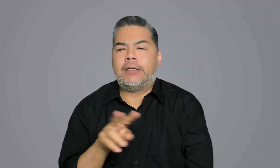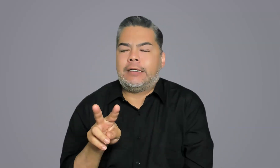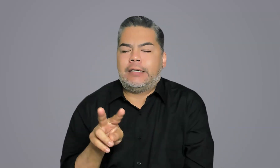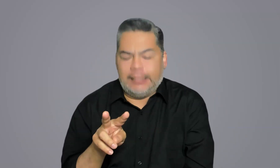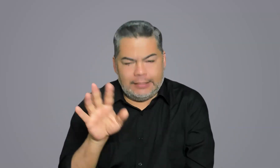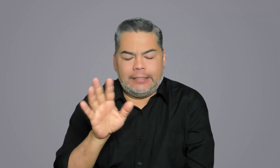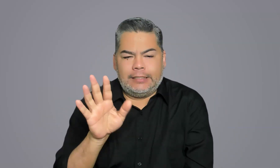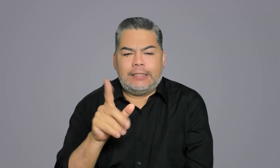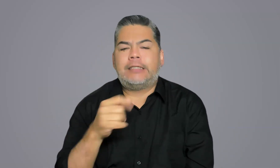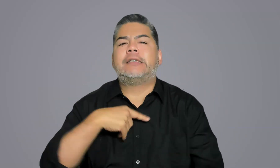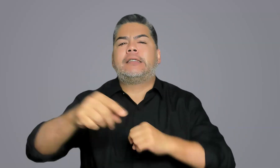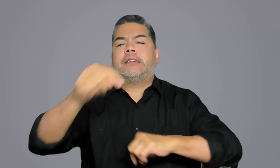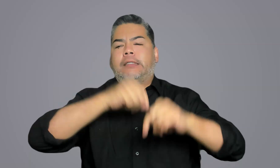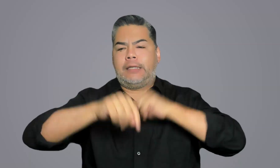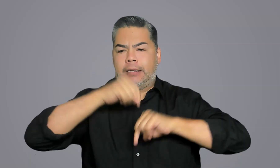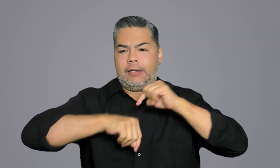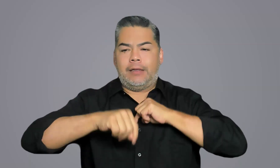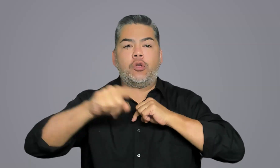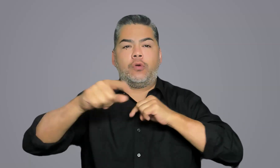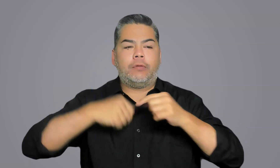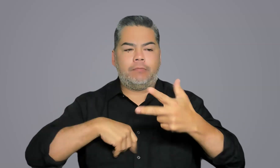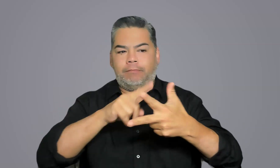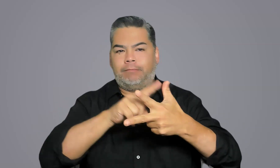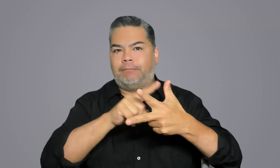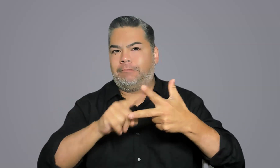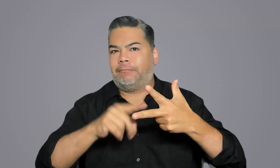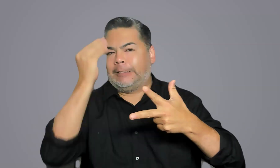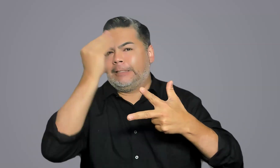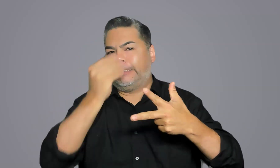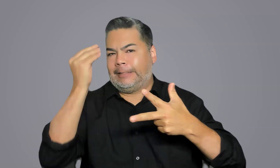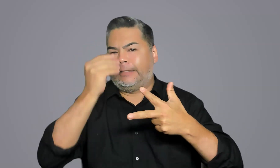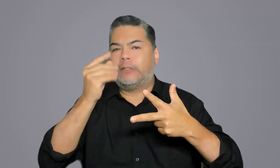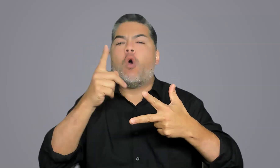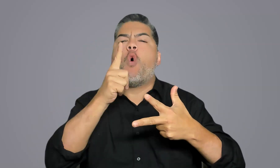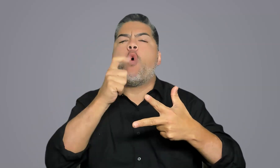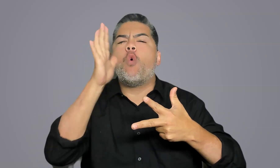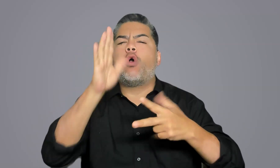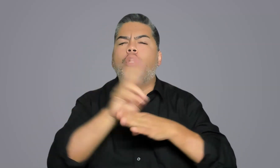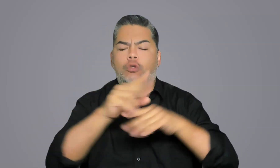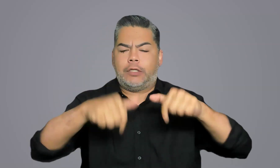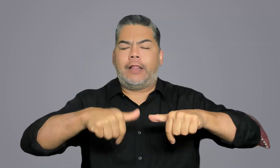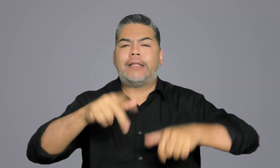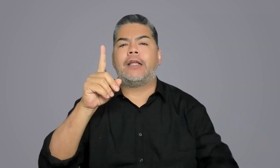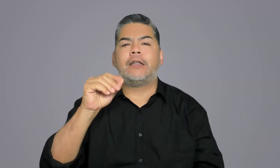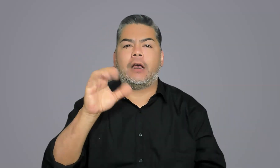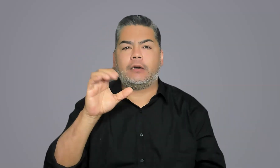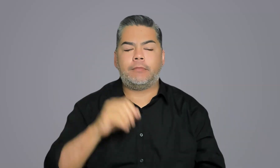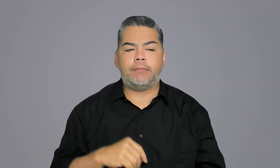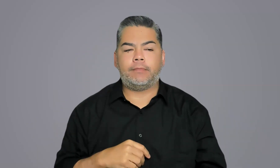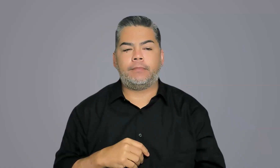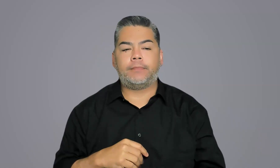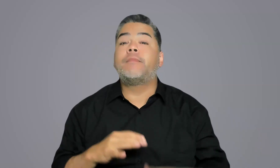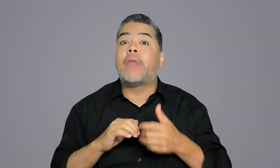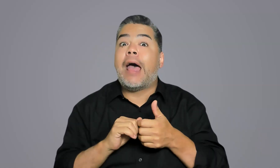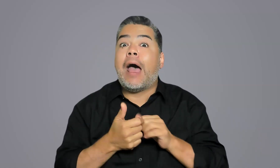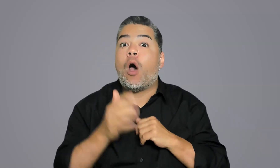ask yourself 3 different questions. Who's going to use the document? How are they going to use it? And how are you going to